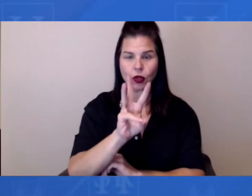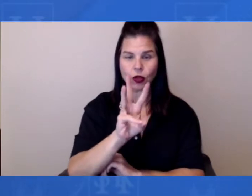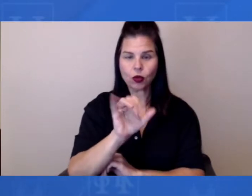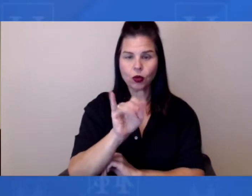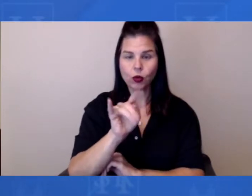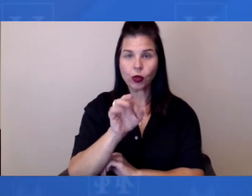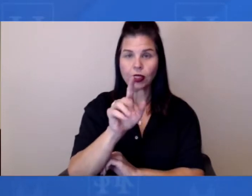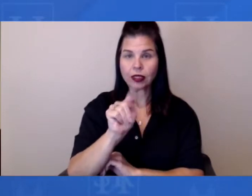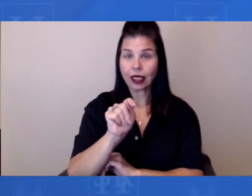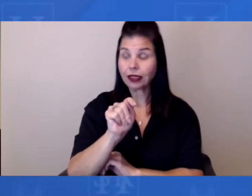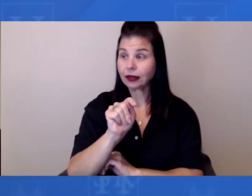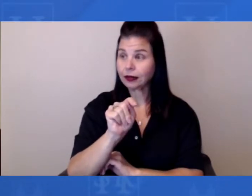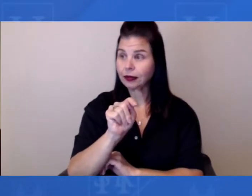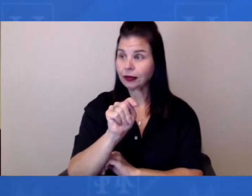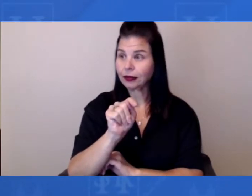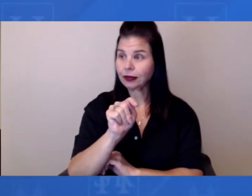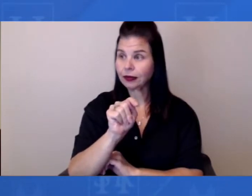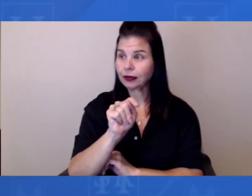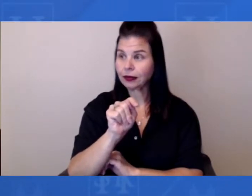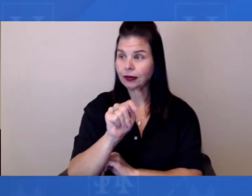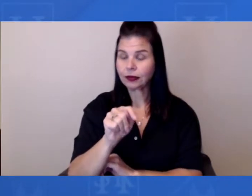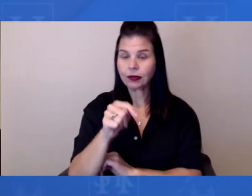Huron-Wendat,